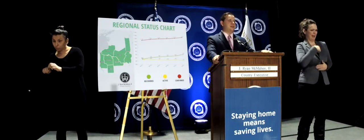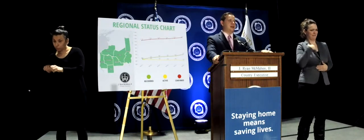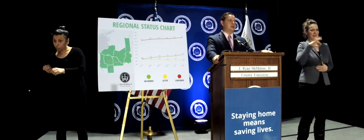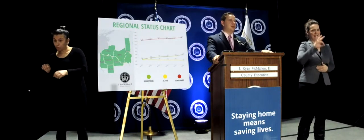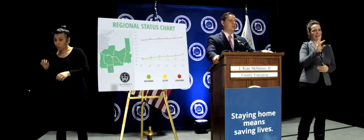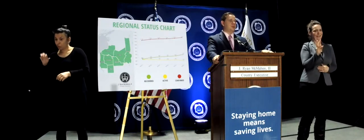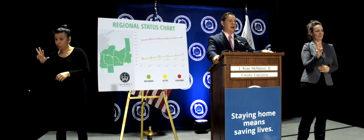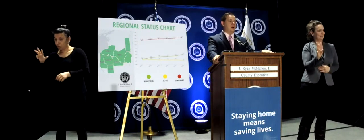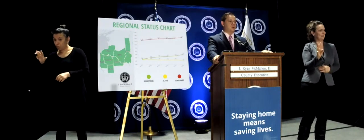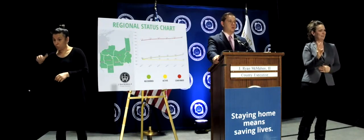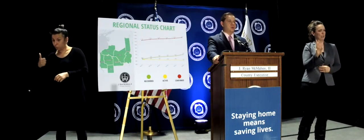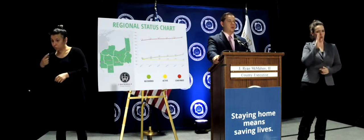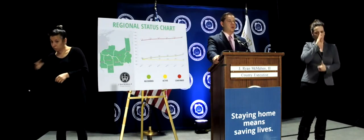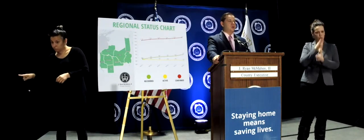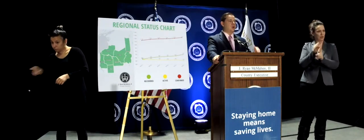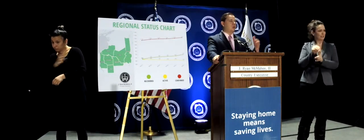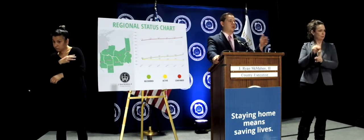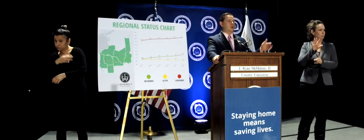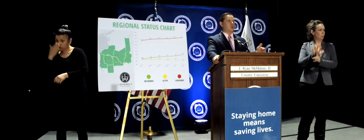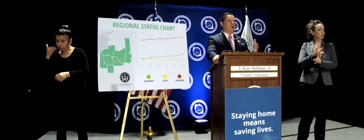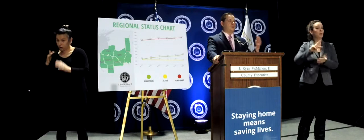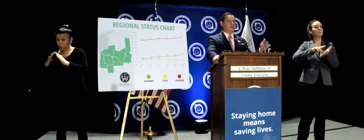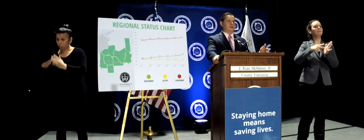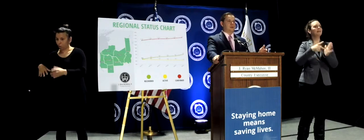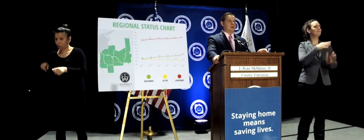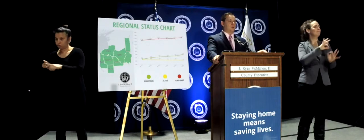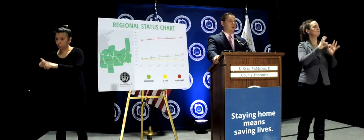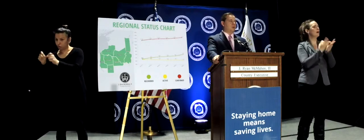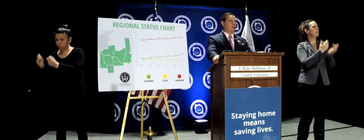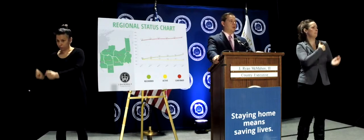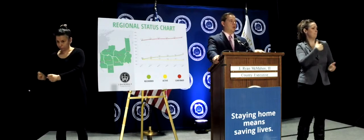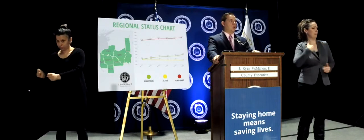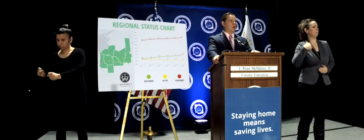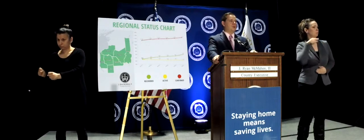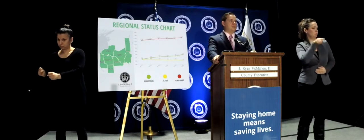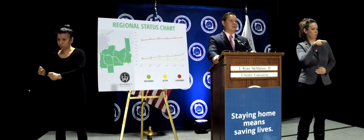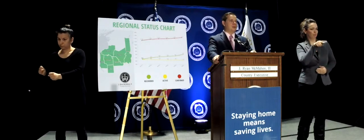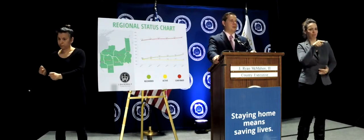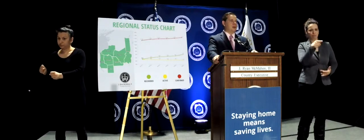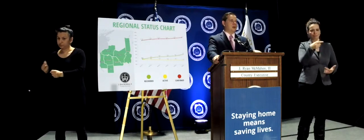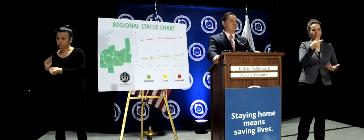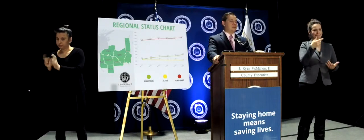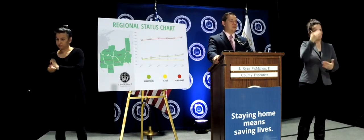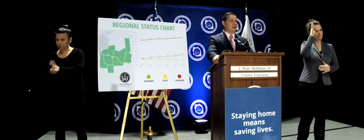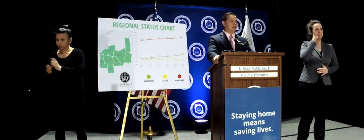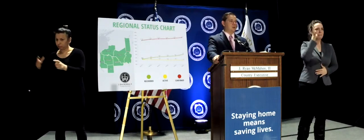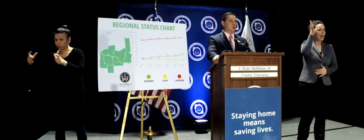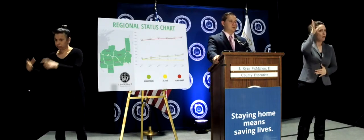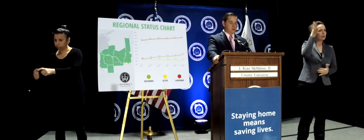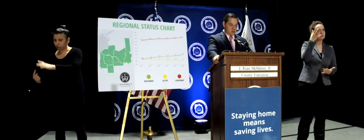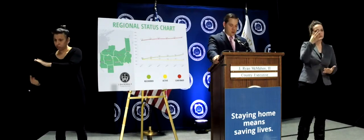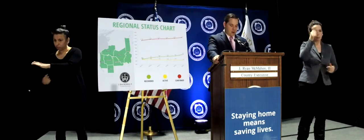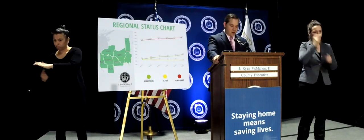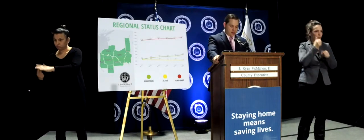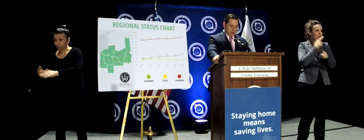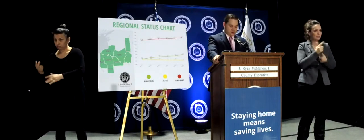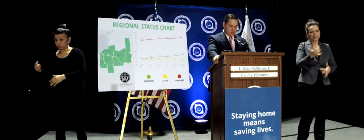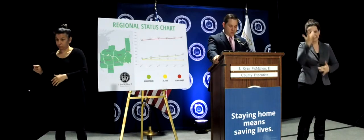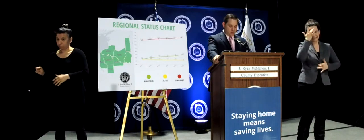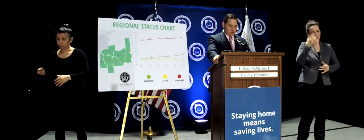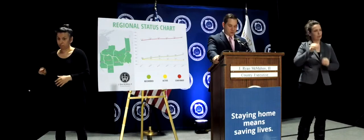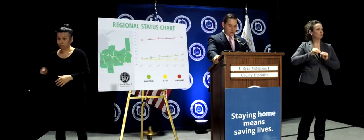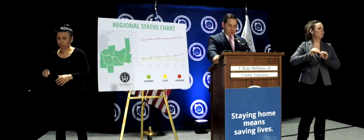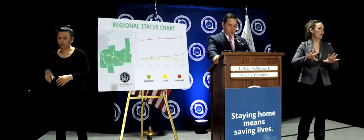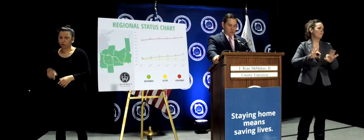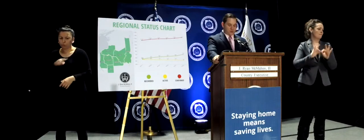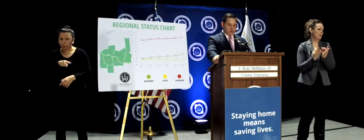they had contact within a household, you're already in a quarantine. We don't need to go quarantine and investigate those. And